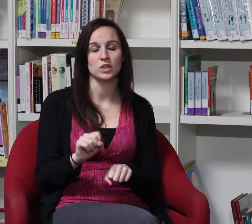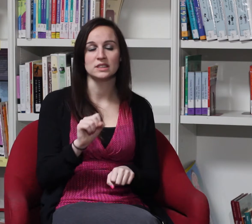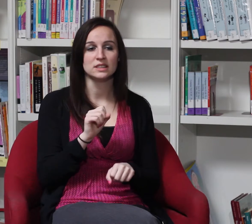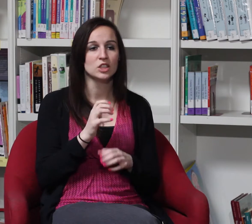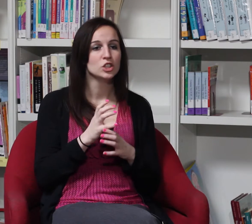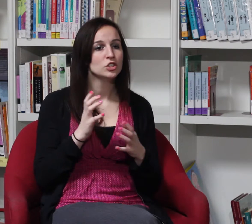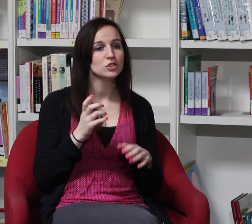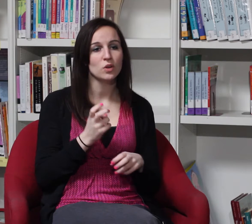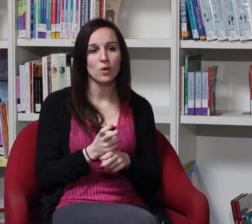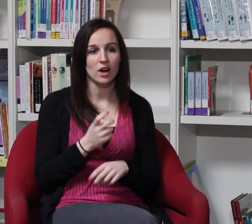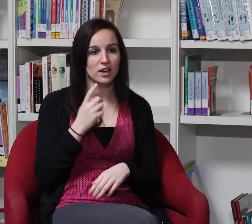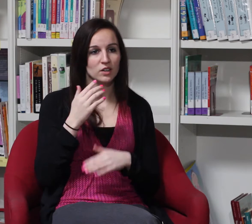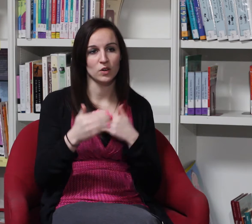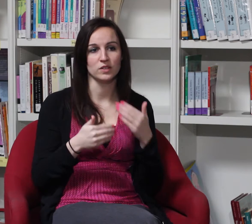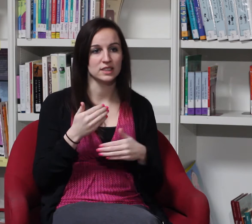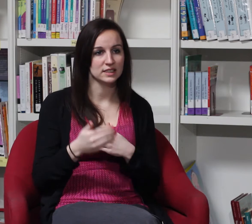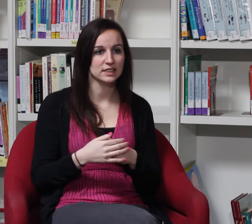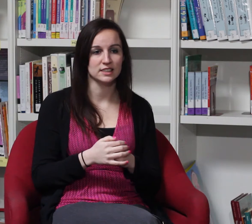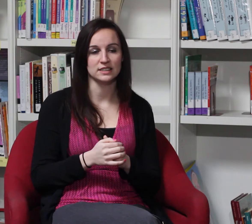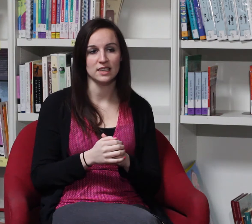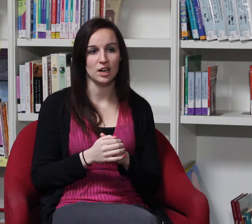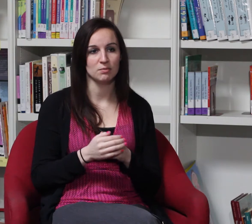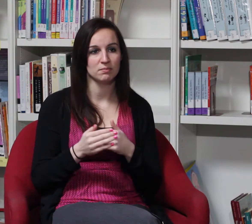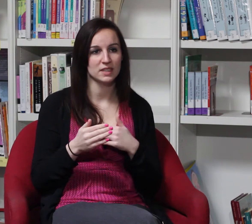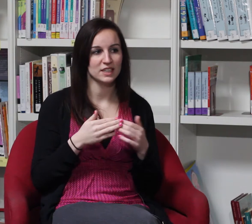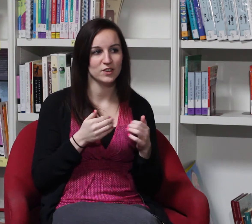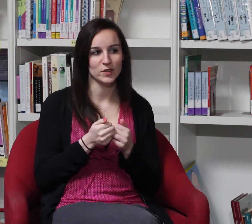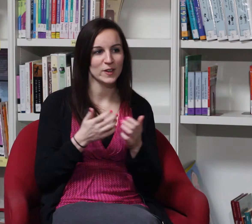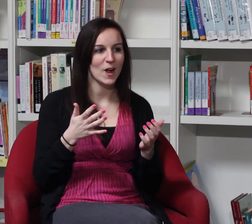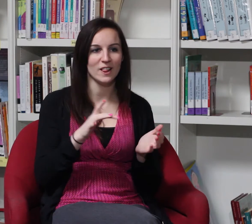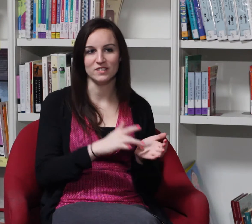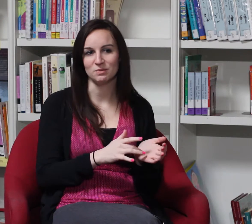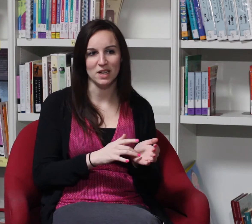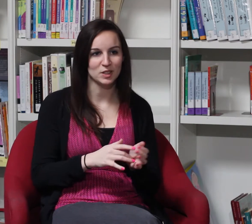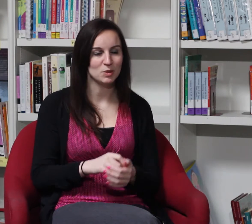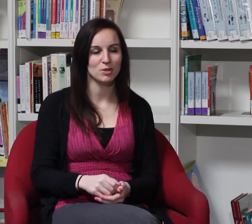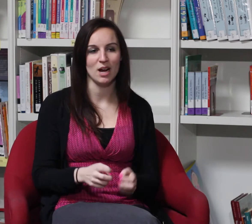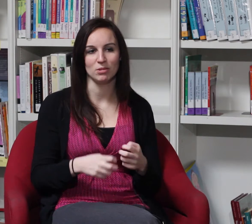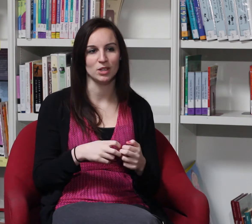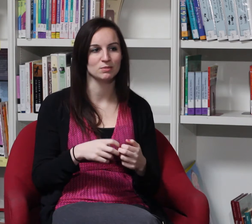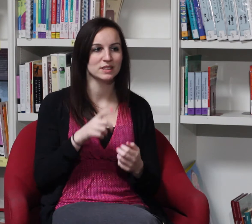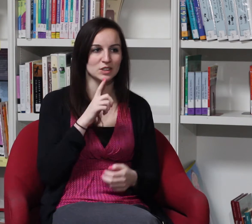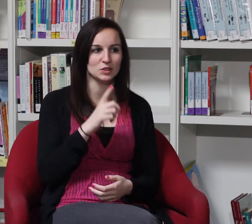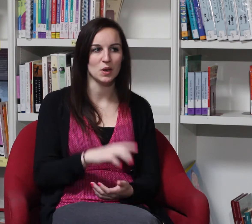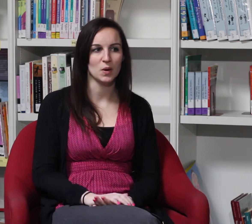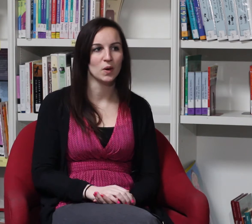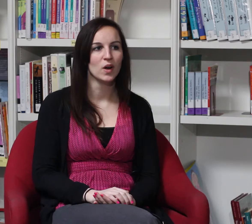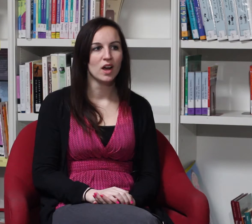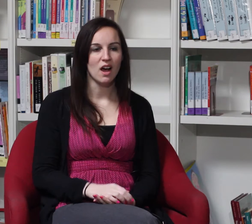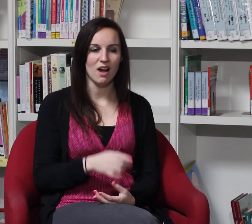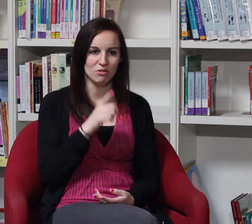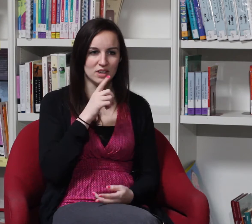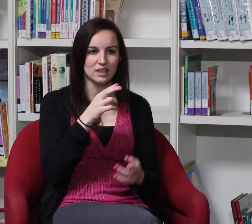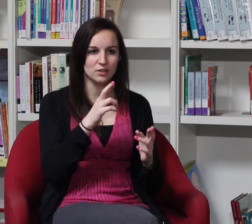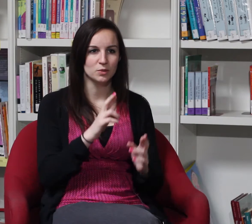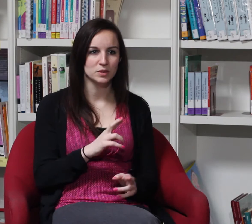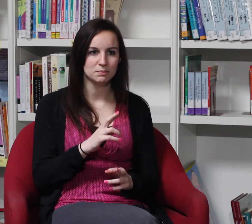worked so hard over the years, even with all of his medical problems, and so I really